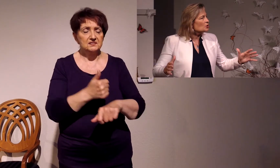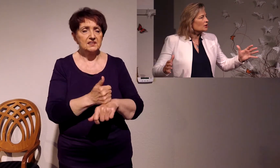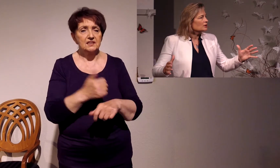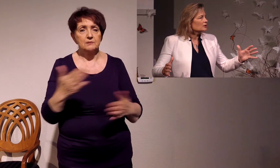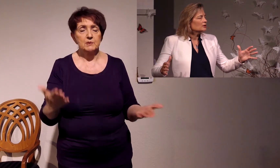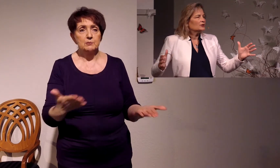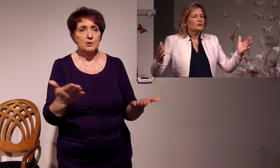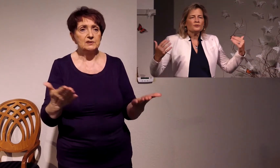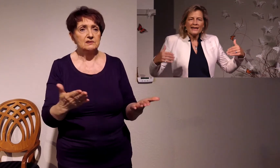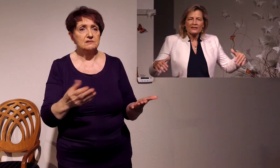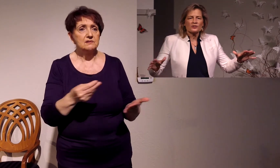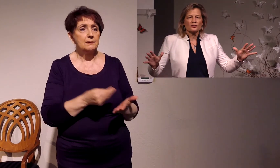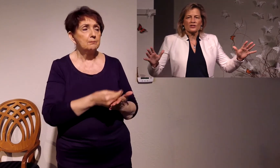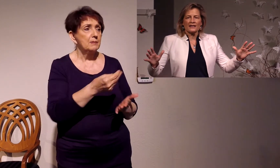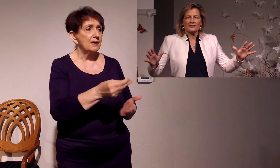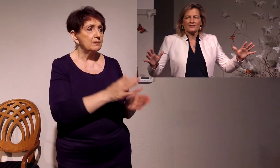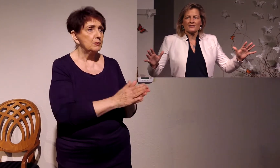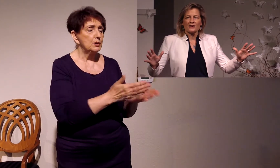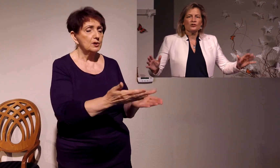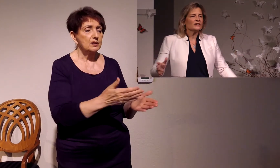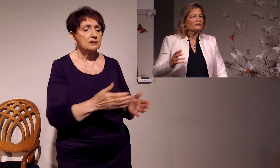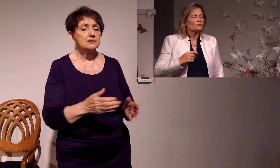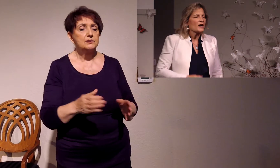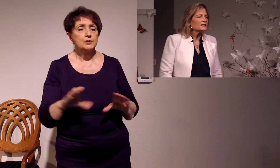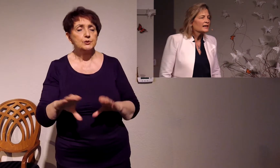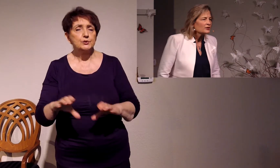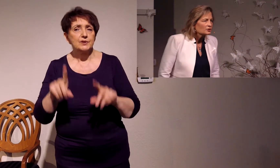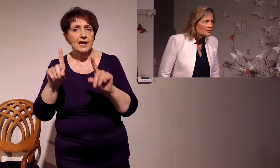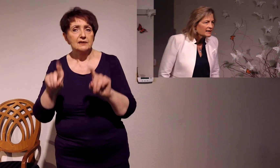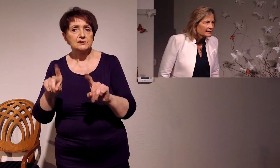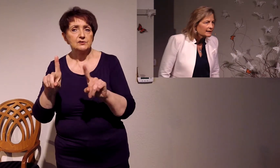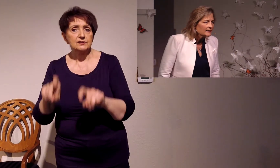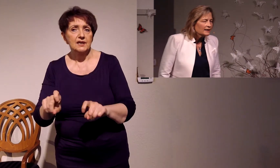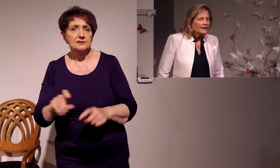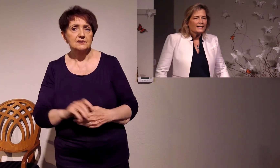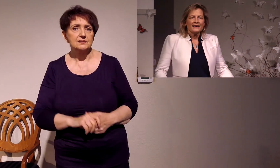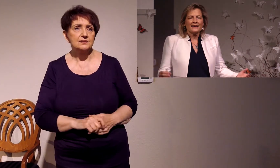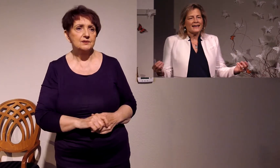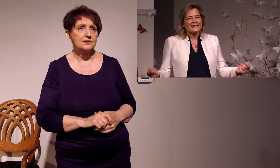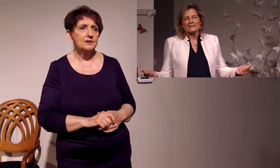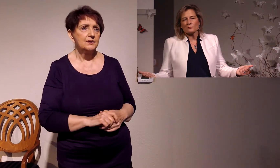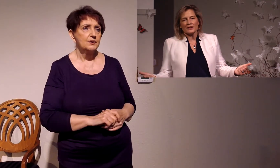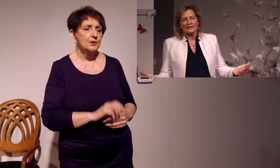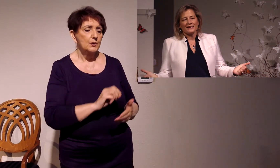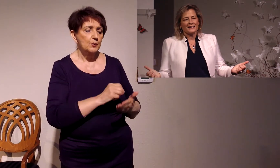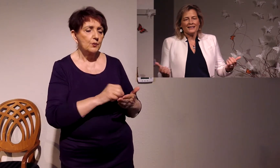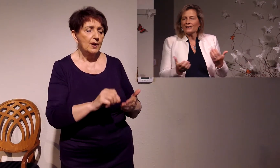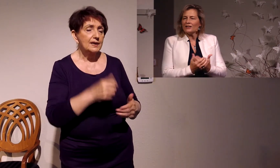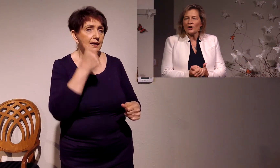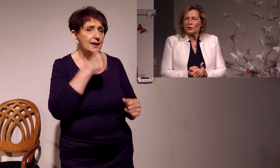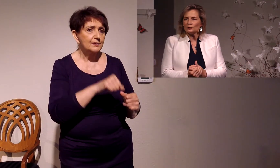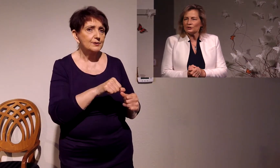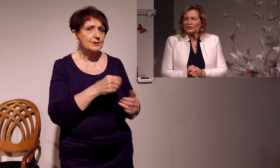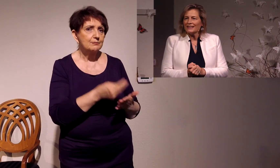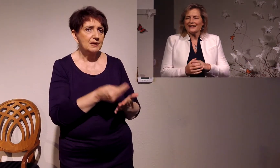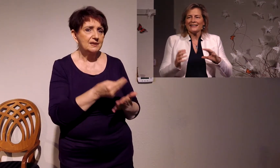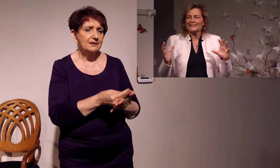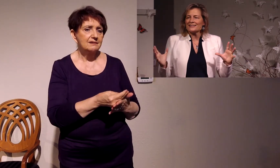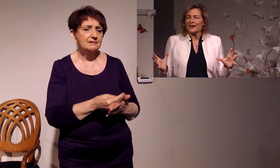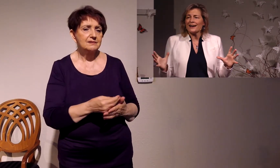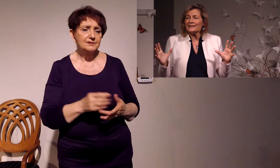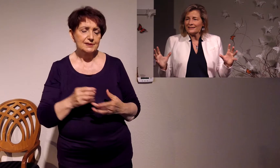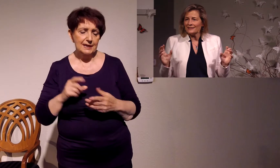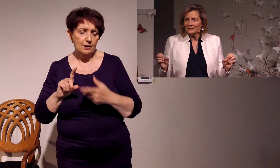Get the book. Do the exercises. You'll even write a letter to money. Get intimate. Get close.